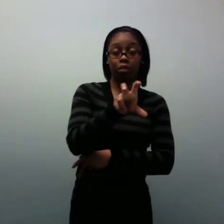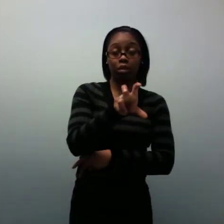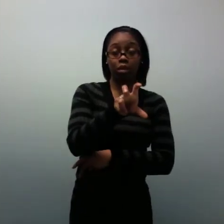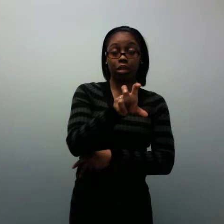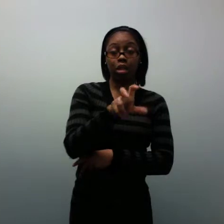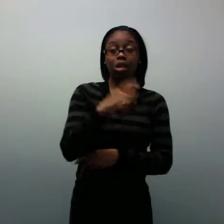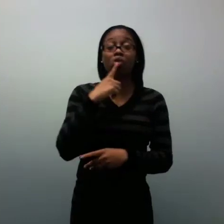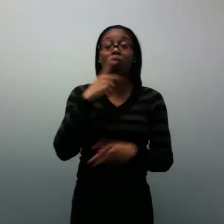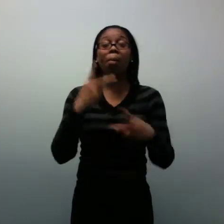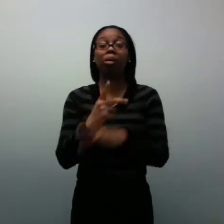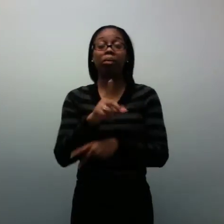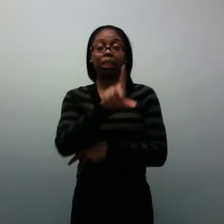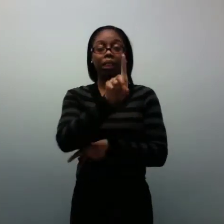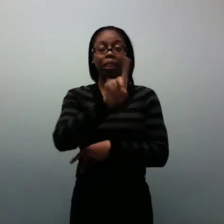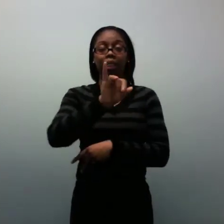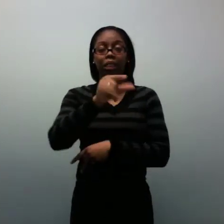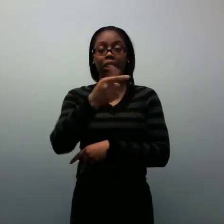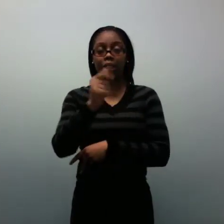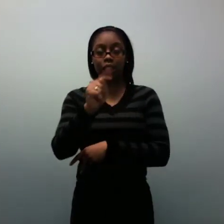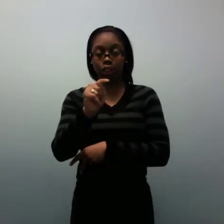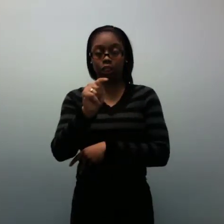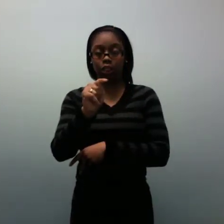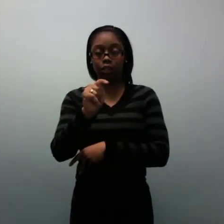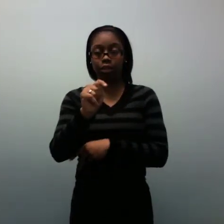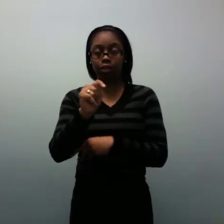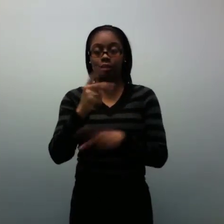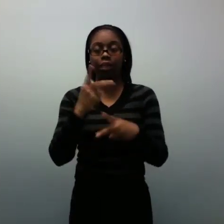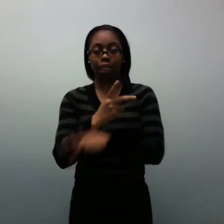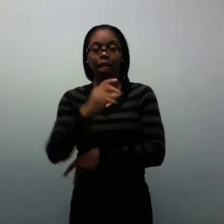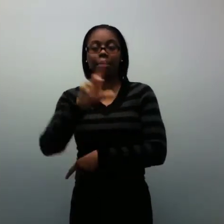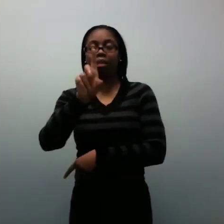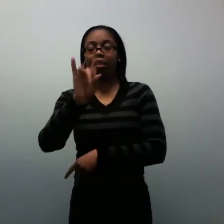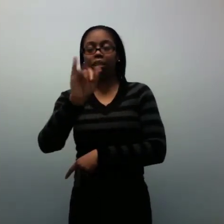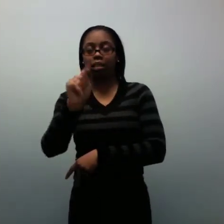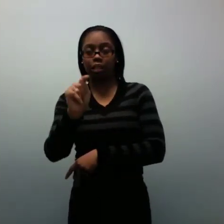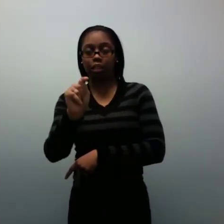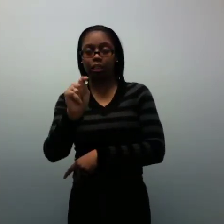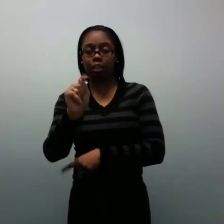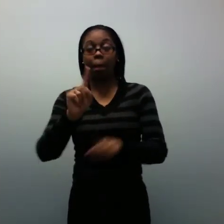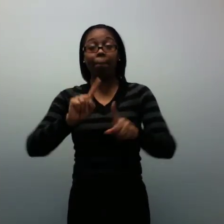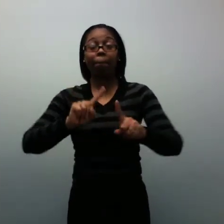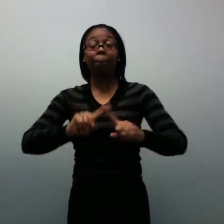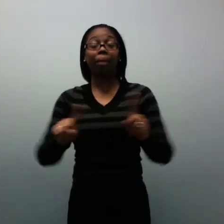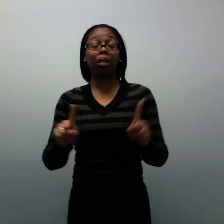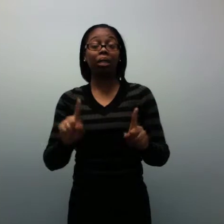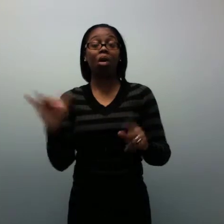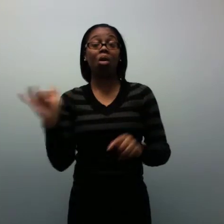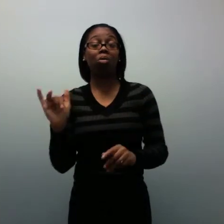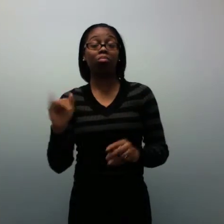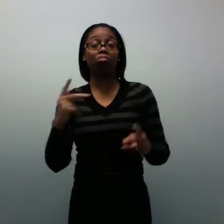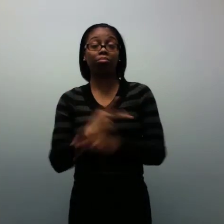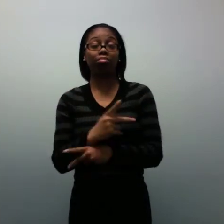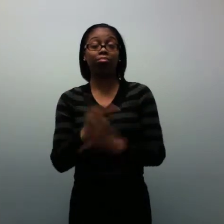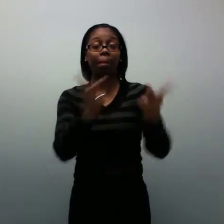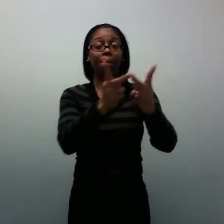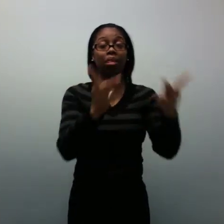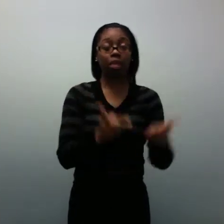the digit. 3 times 2 is 6. But I also multiply the place value times the place value. And